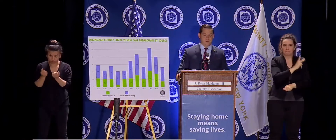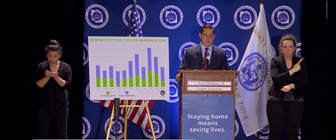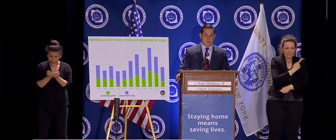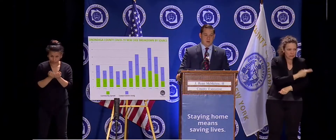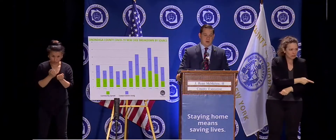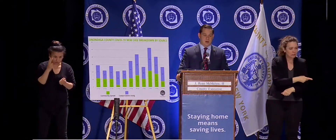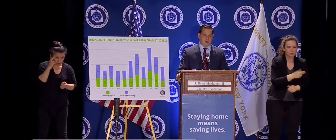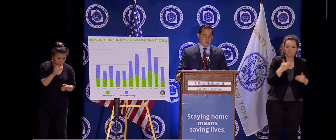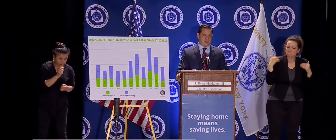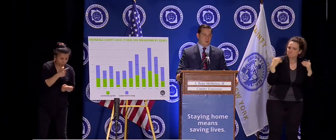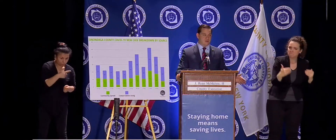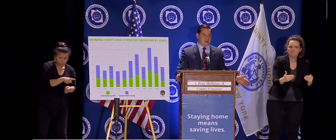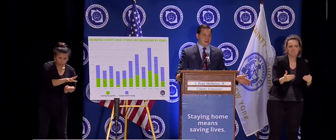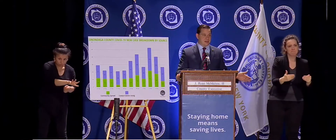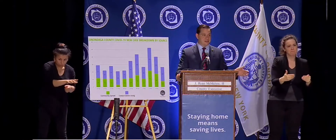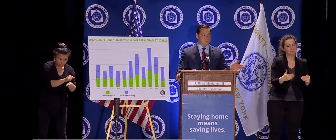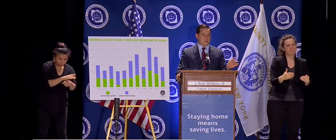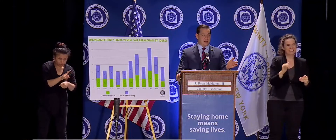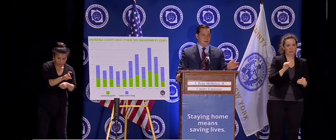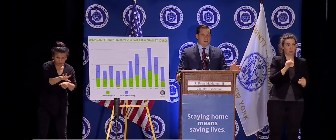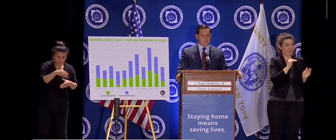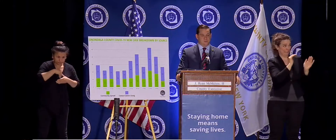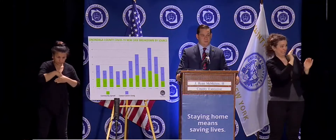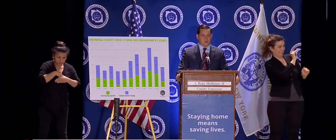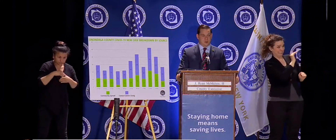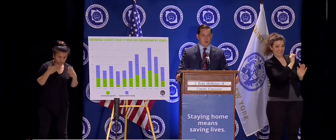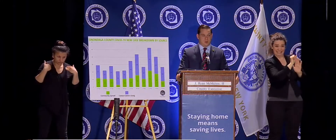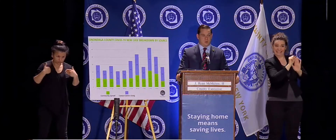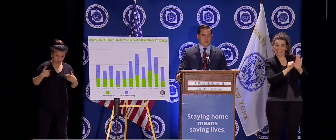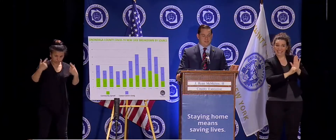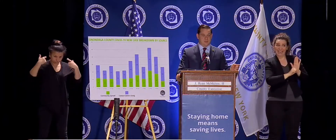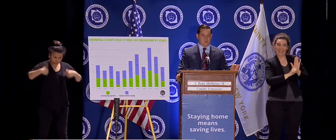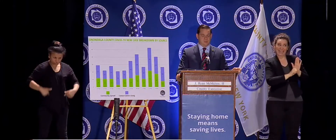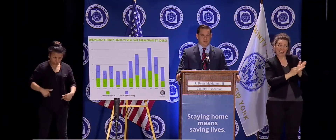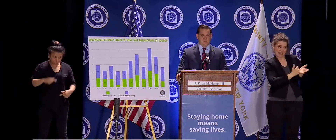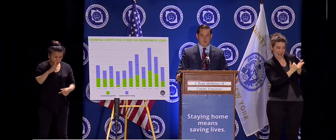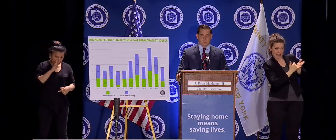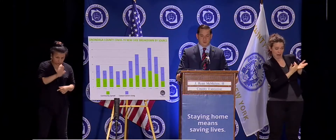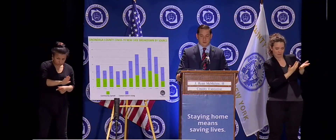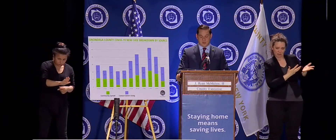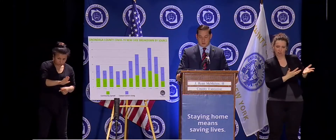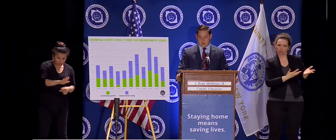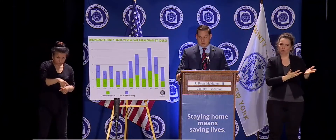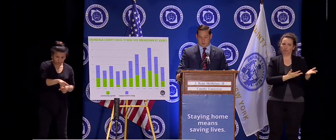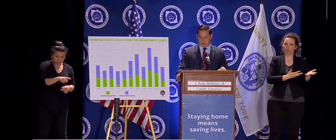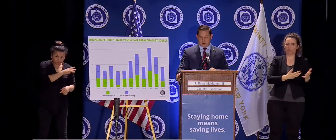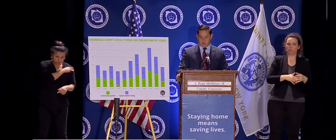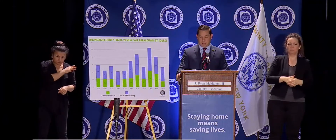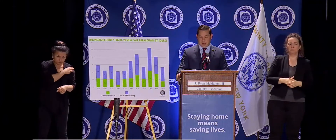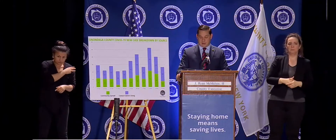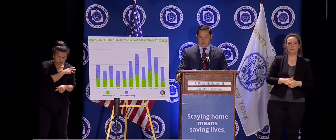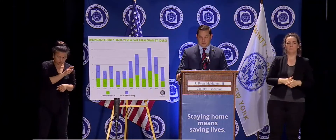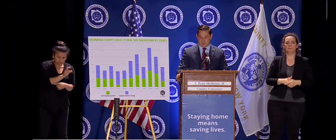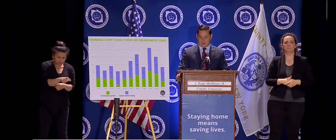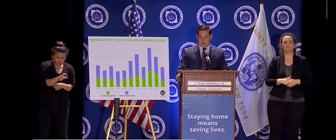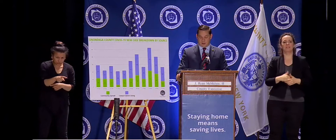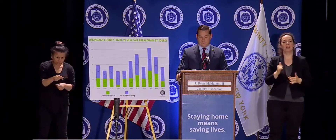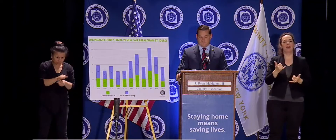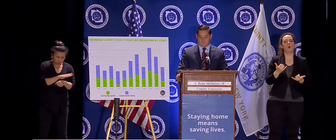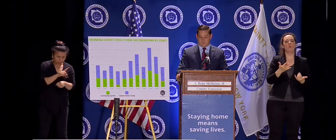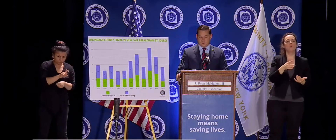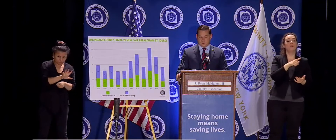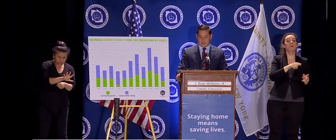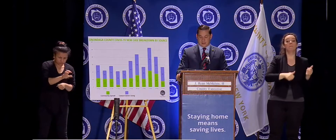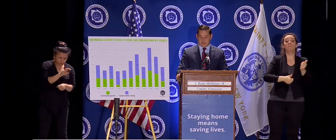same. And now we're finding asymptomatics or light symptom individuals. But when you look at